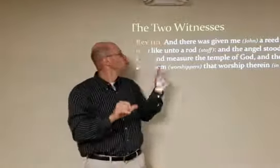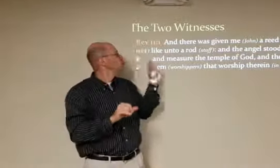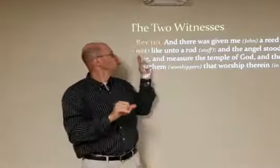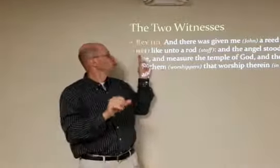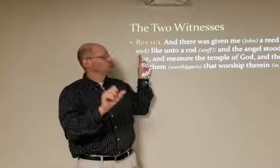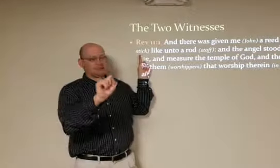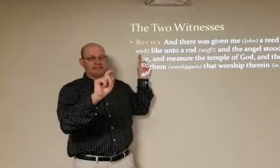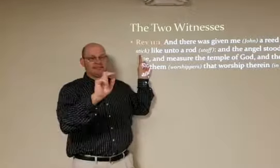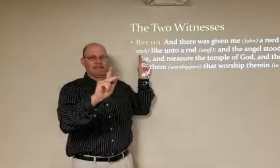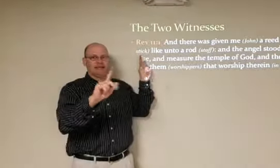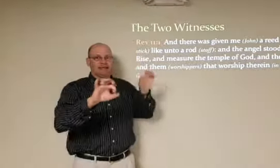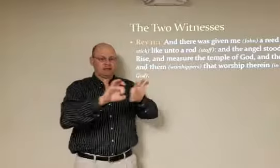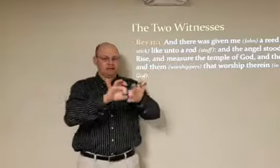a reed